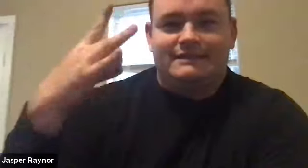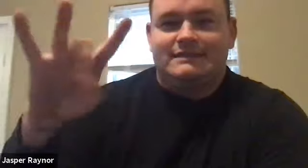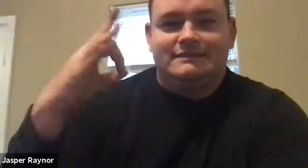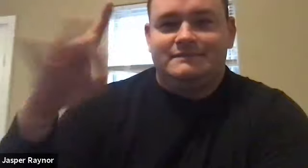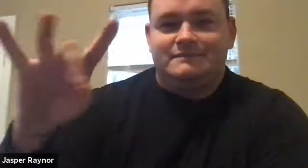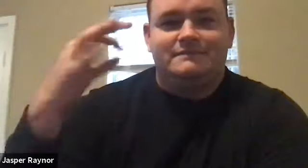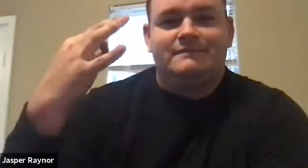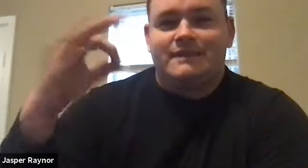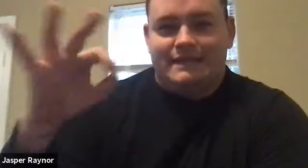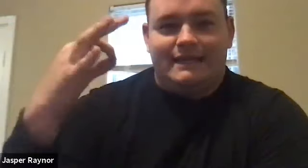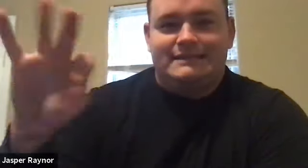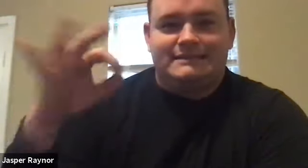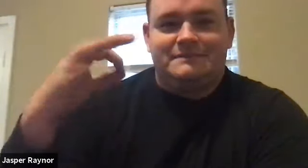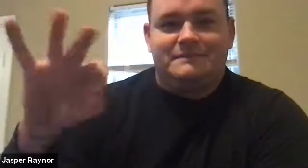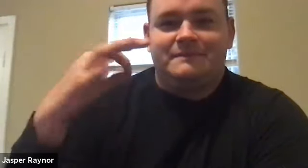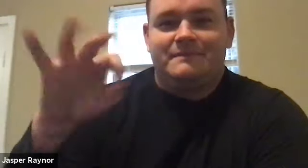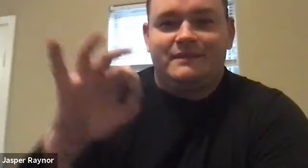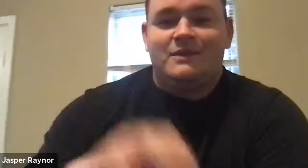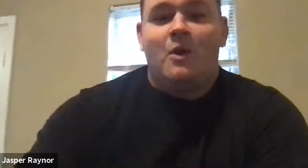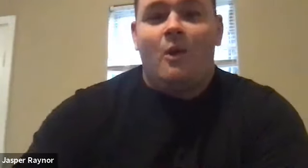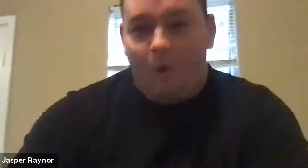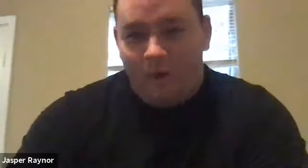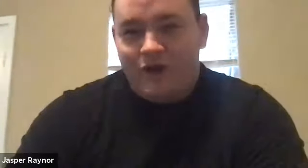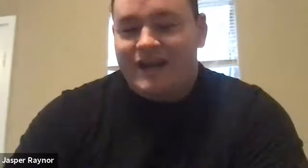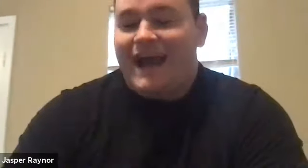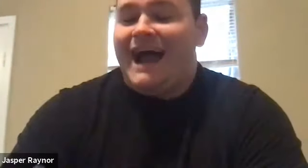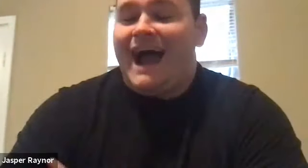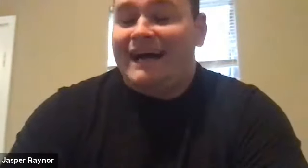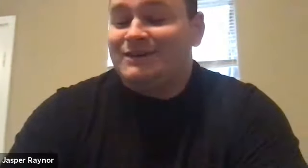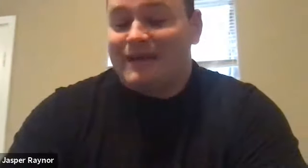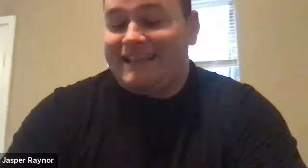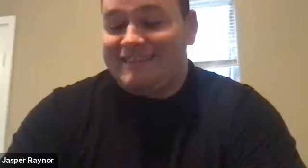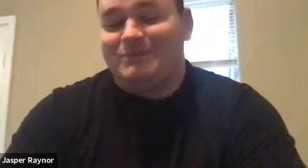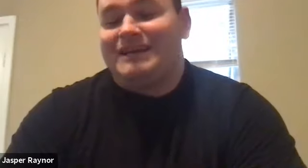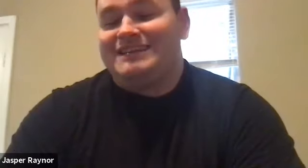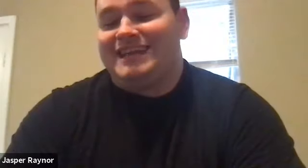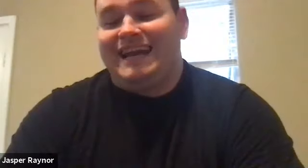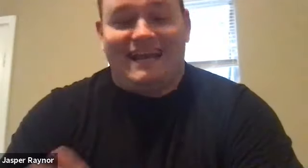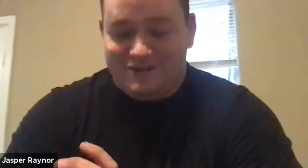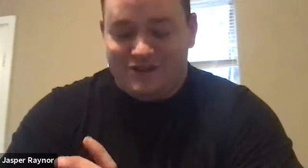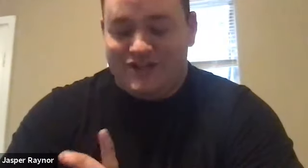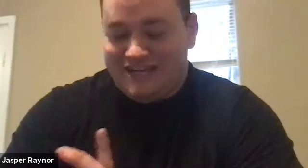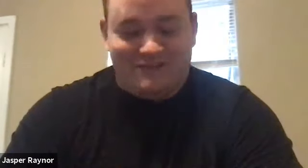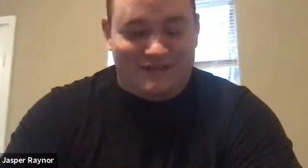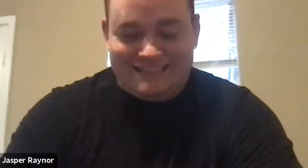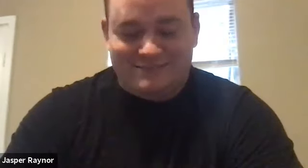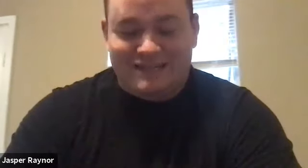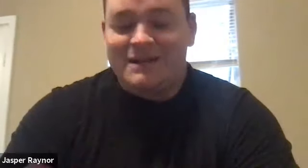18, 19. Or, I don't like this way. I lied earlier. I don't like this way, but